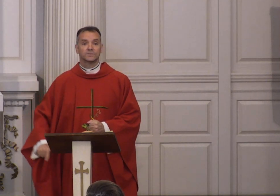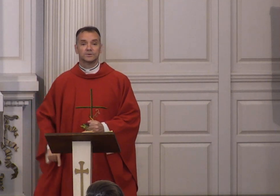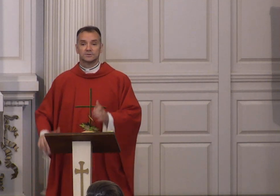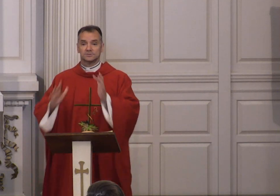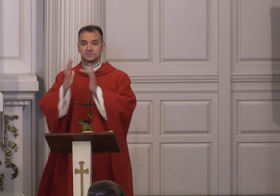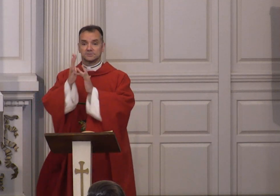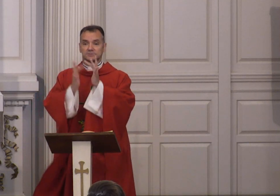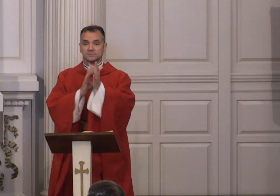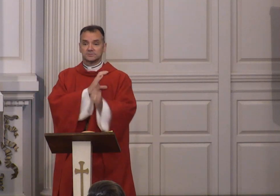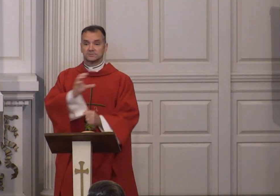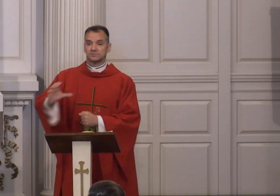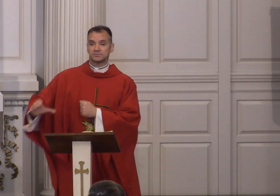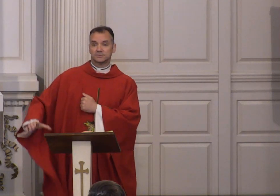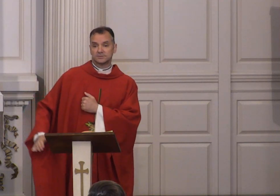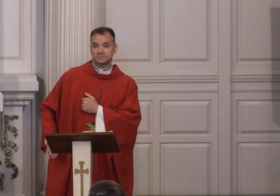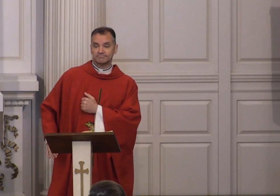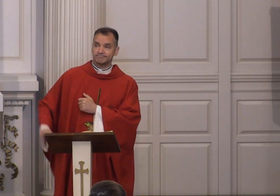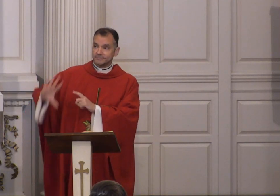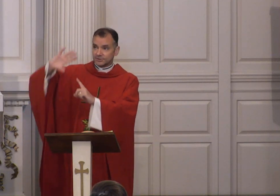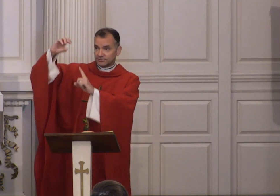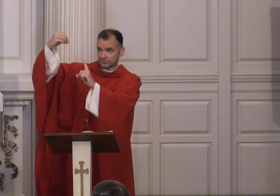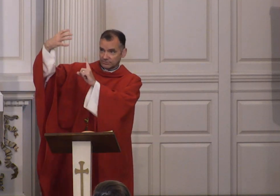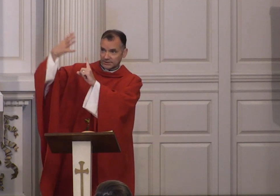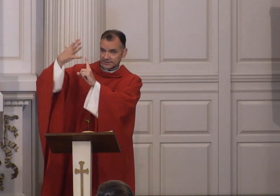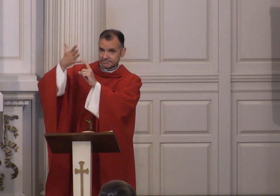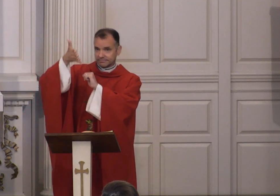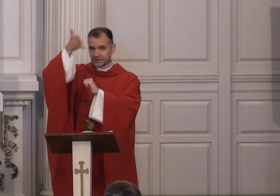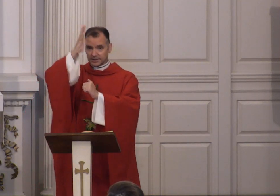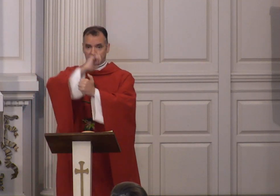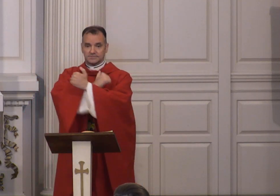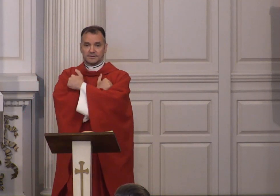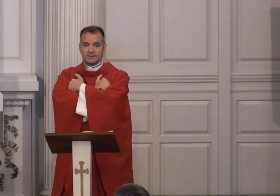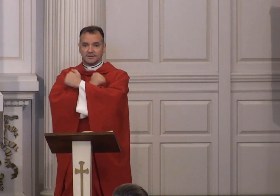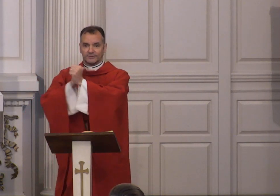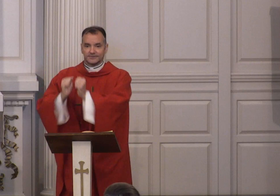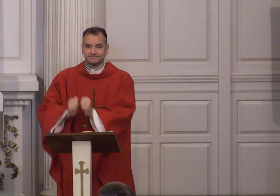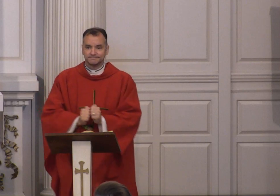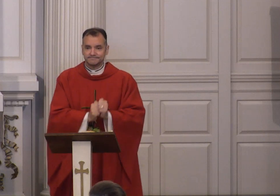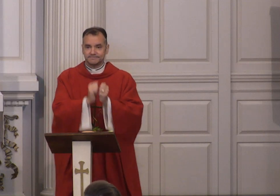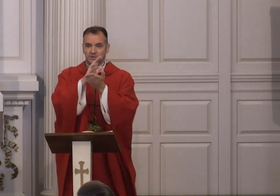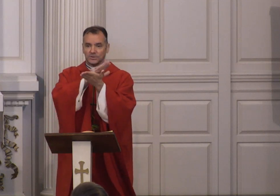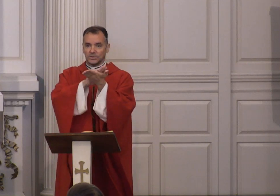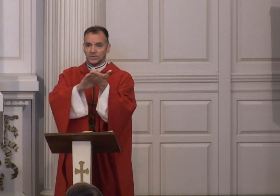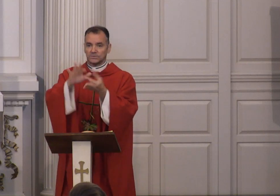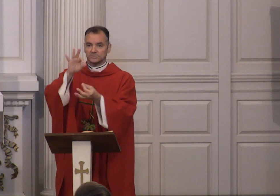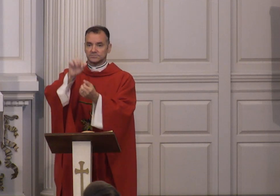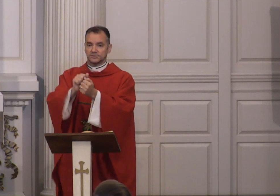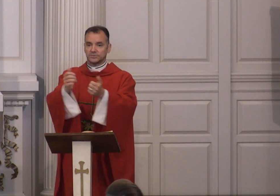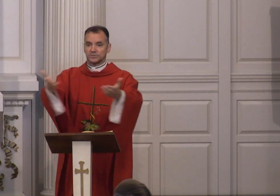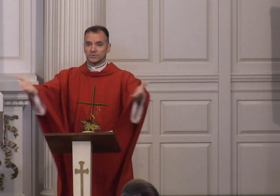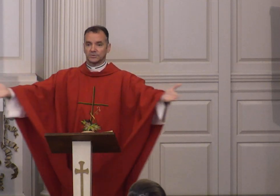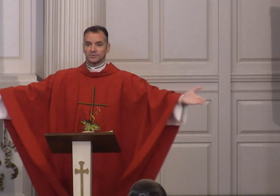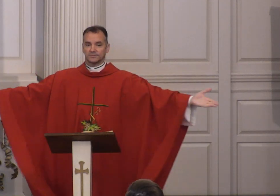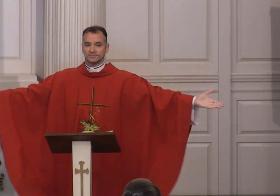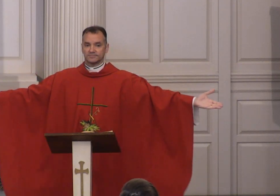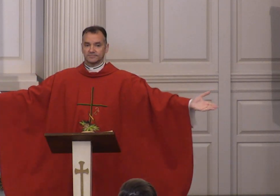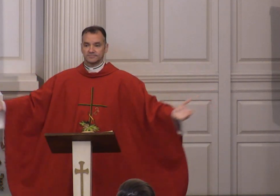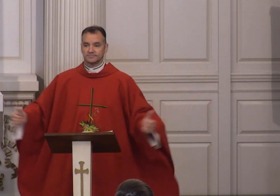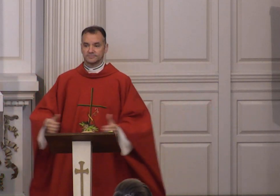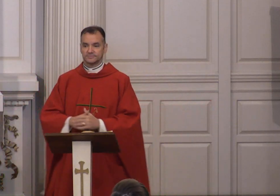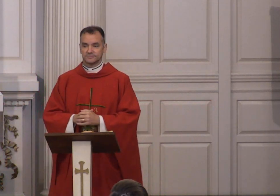That the grace of our Lord Jesus Christ, and the love of God, and the communion of the Holy Spirit be with you all.